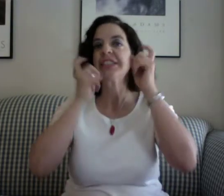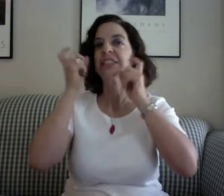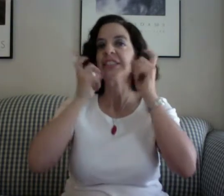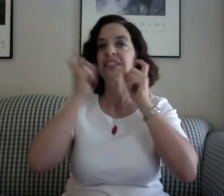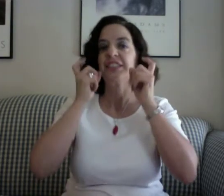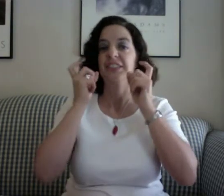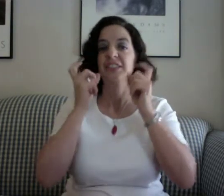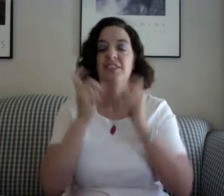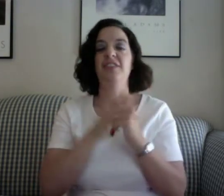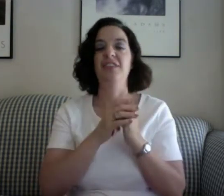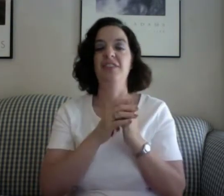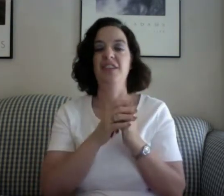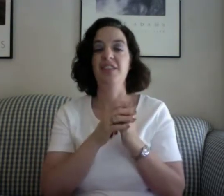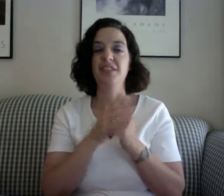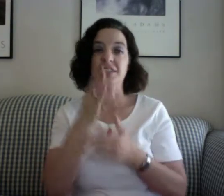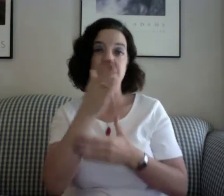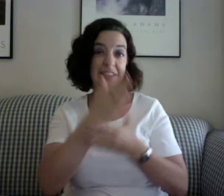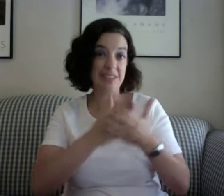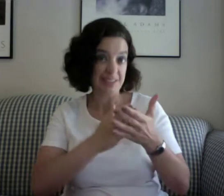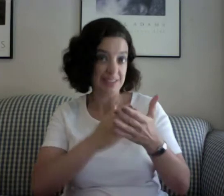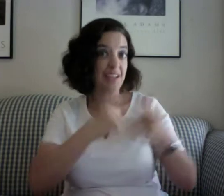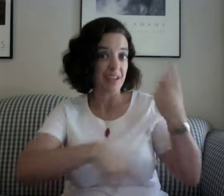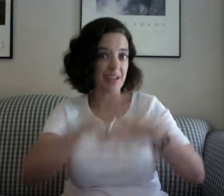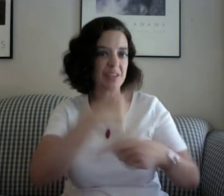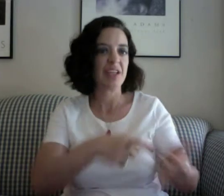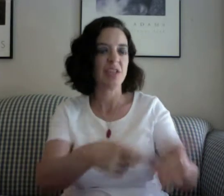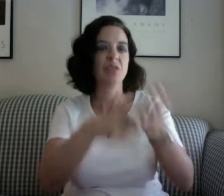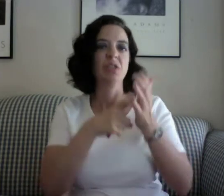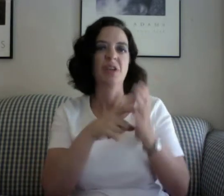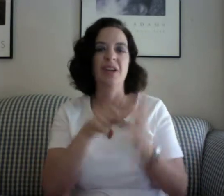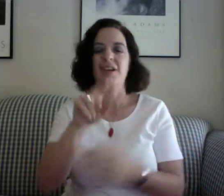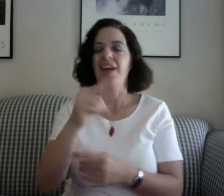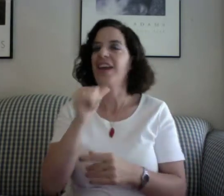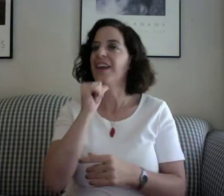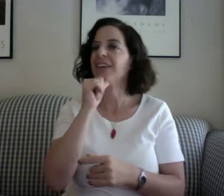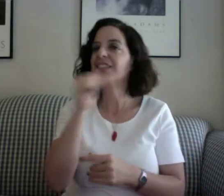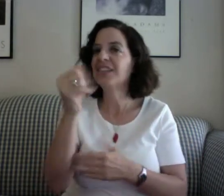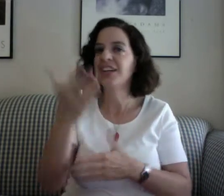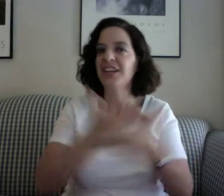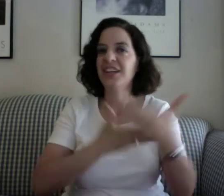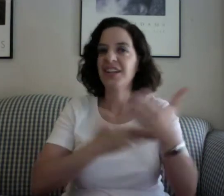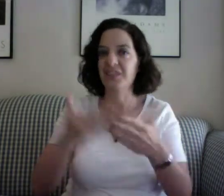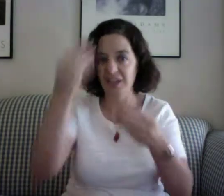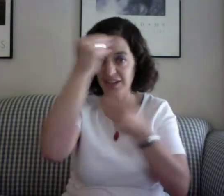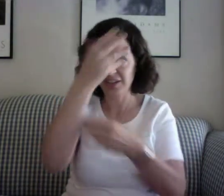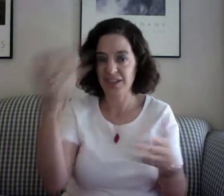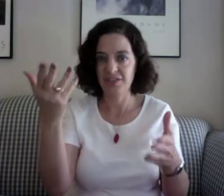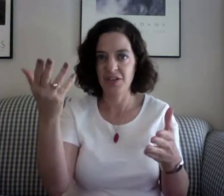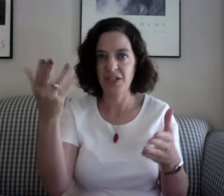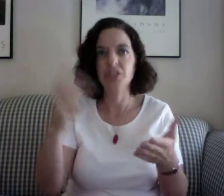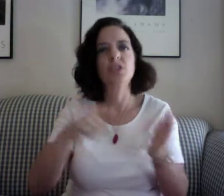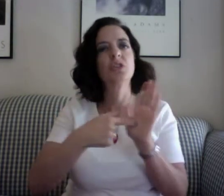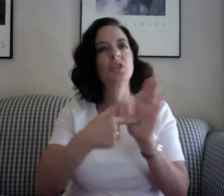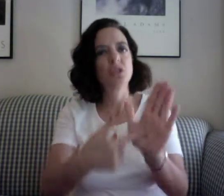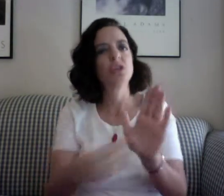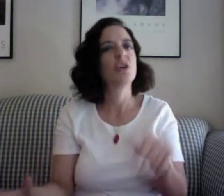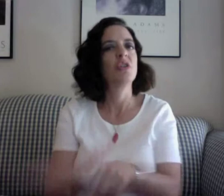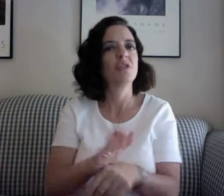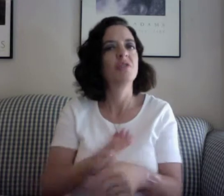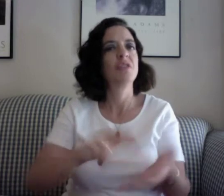The fourth one is facial expression. Some signs require a non-manual signal to